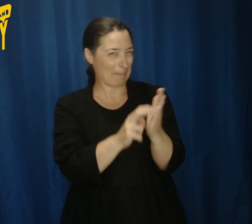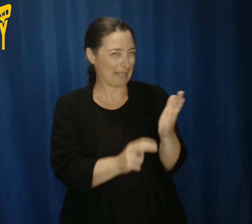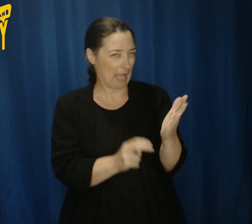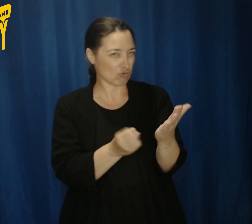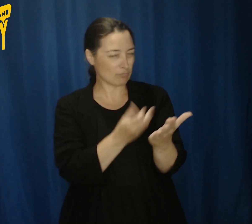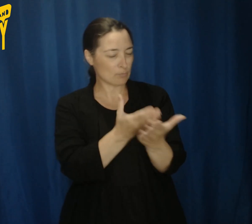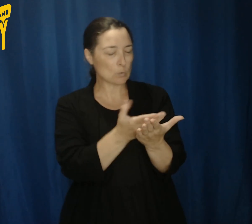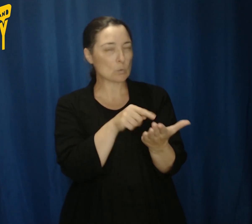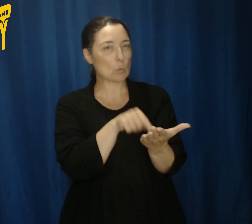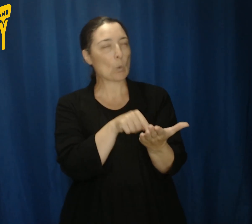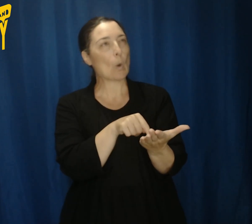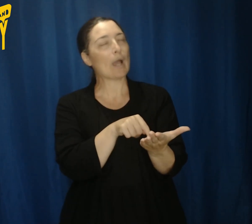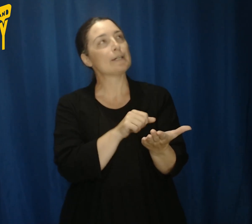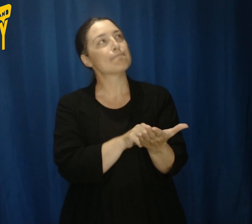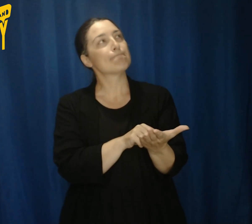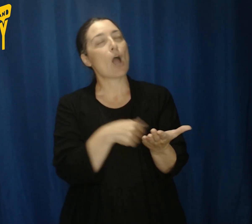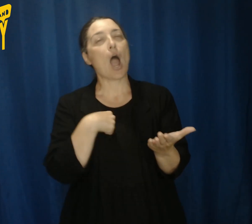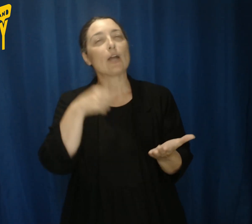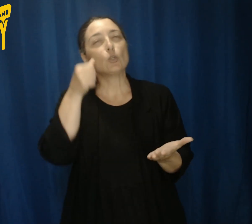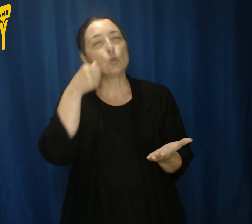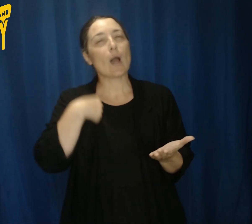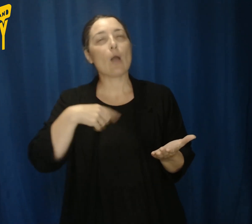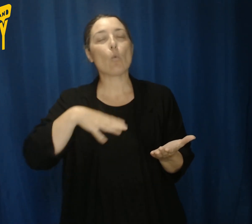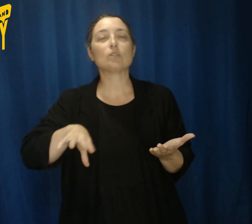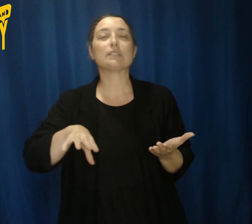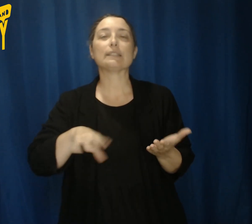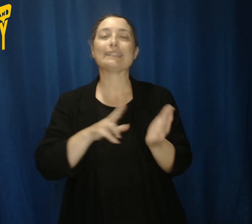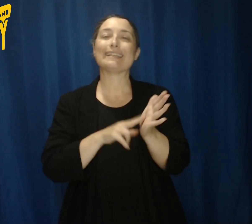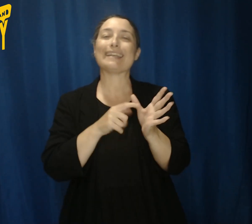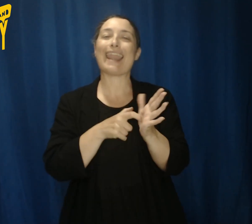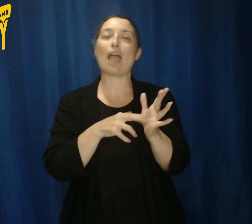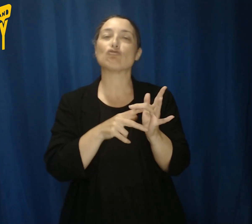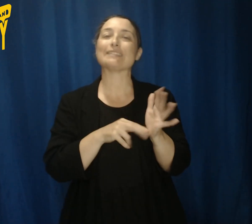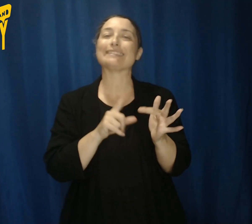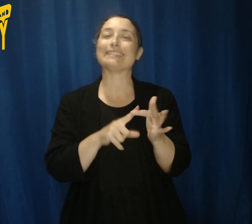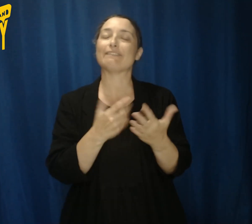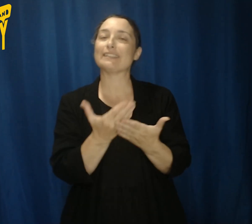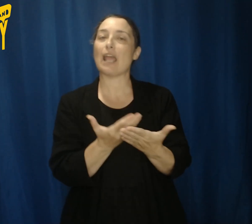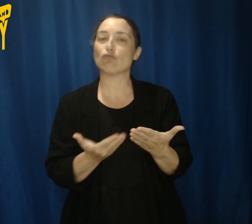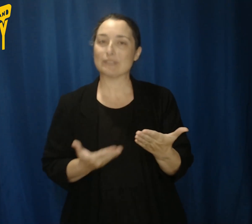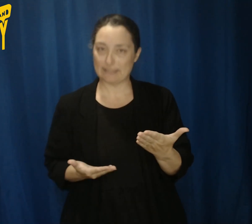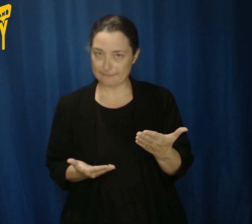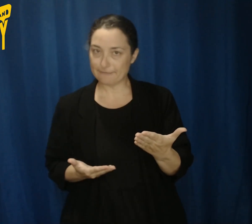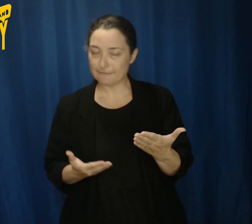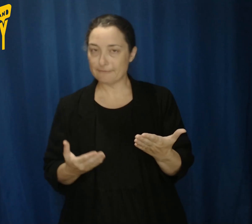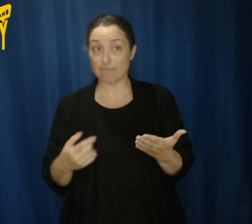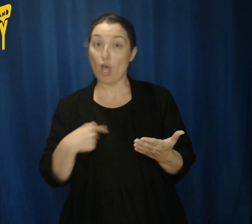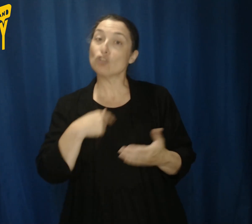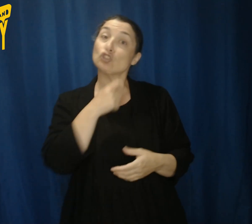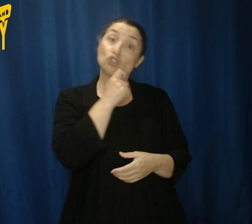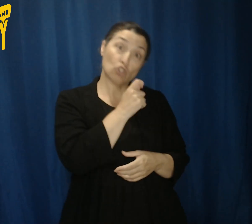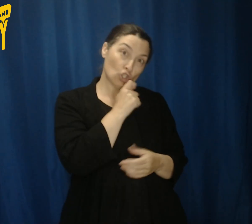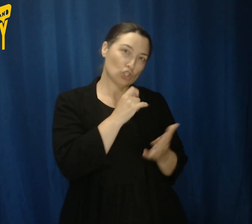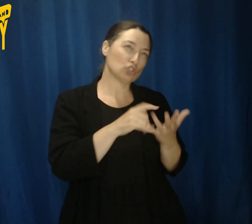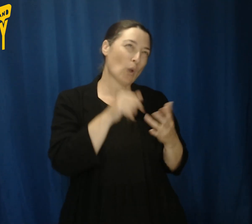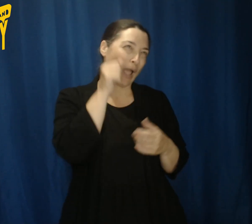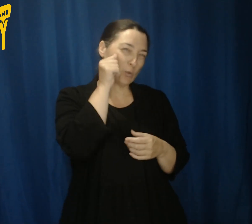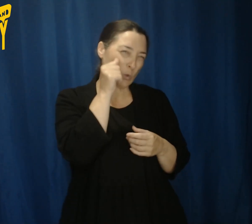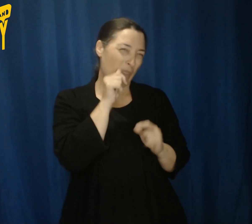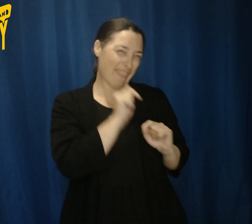knew I wanted to do a narrative thing because, I mean, I was a journalist, so I knew all the tricks, but what I really wanted to do was to turn it